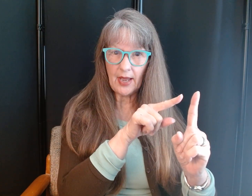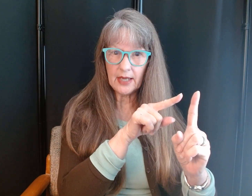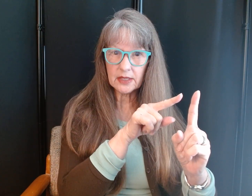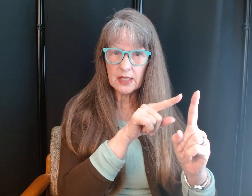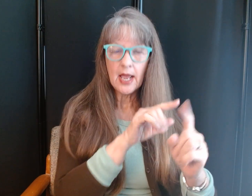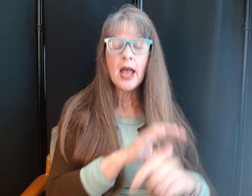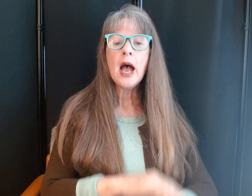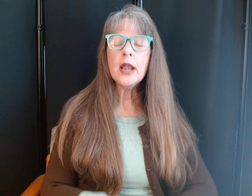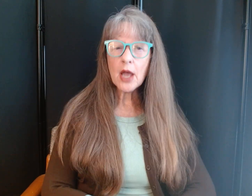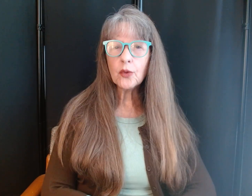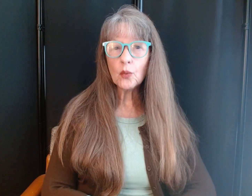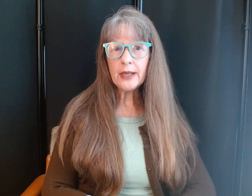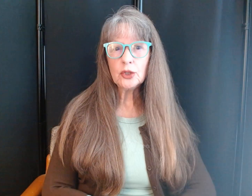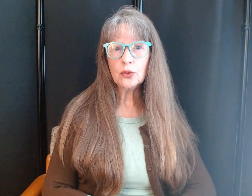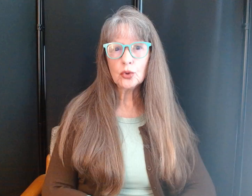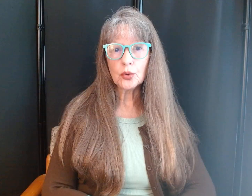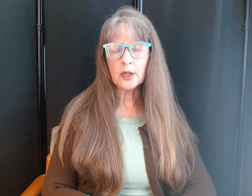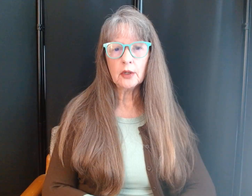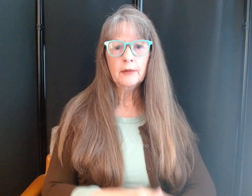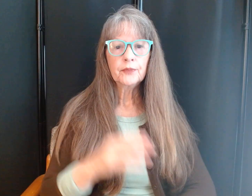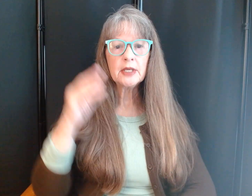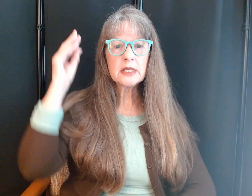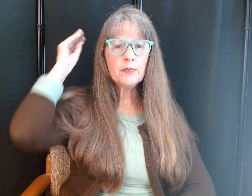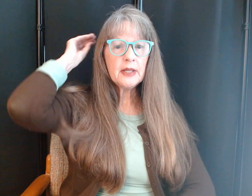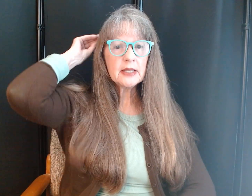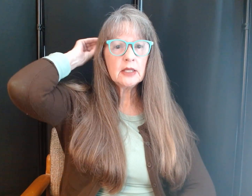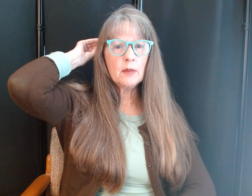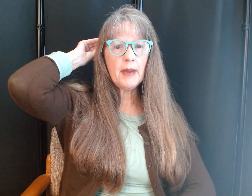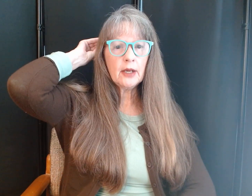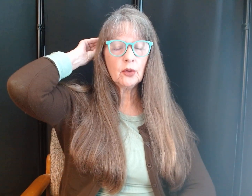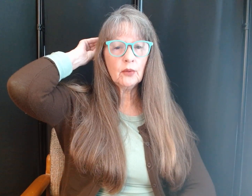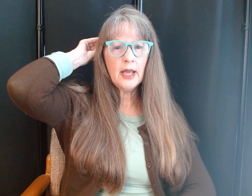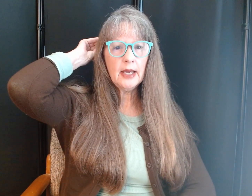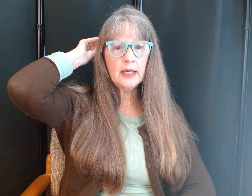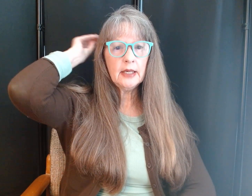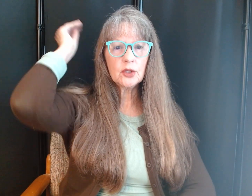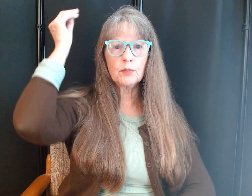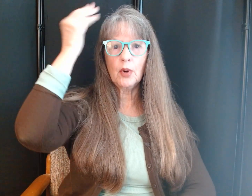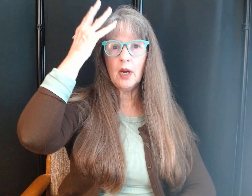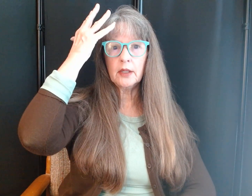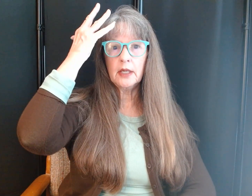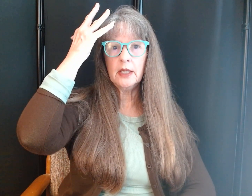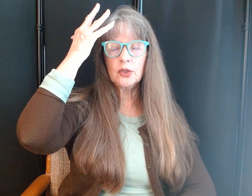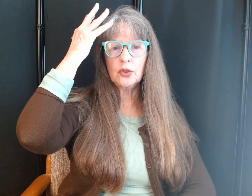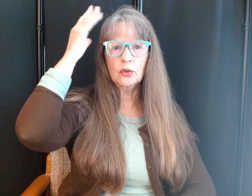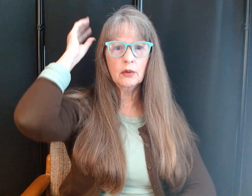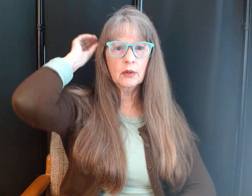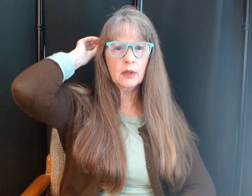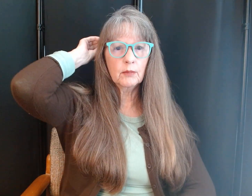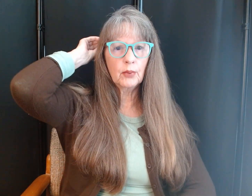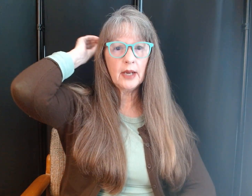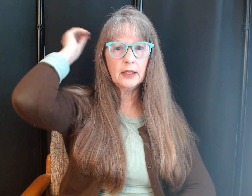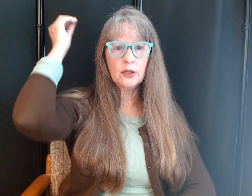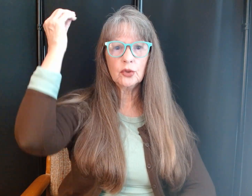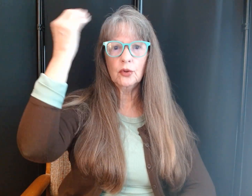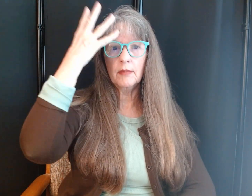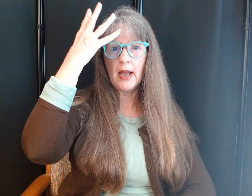fast. Another way to do trigger is something that's in the back of your head and it's brought into your brightly into your